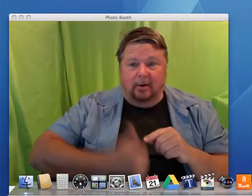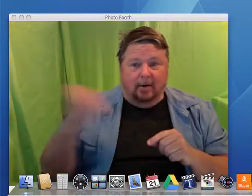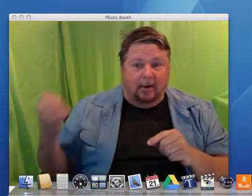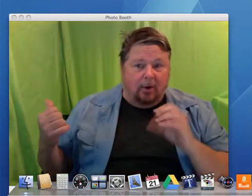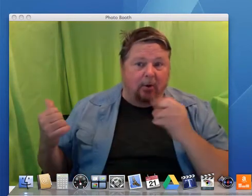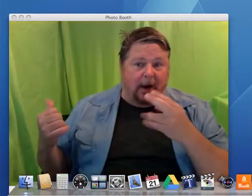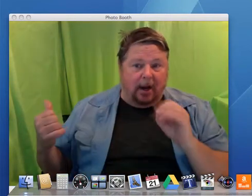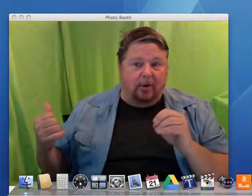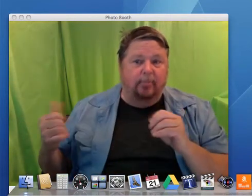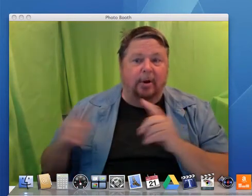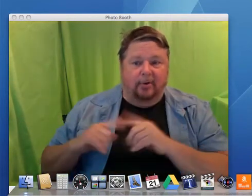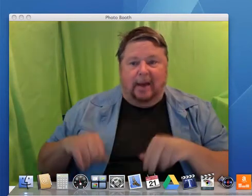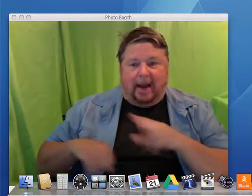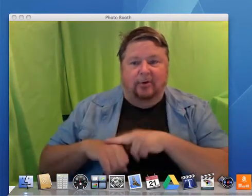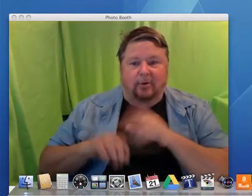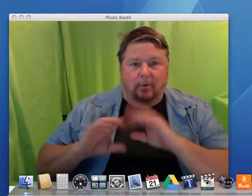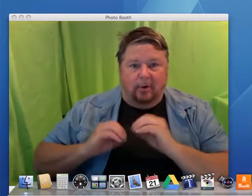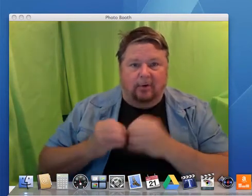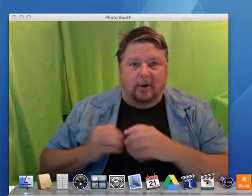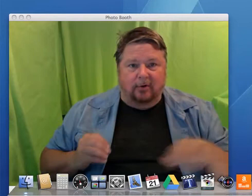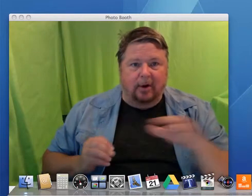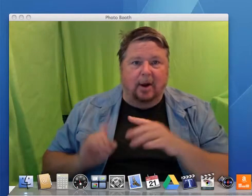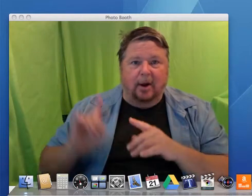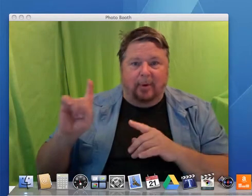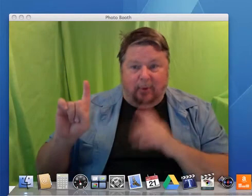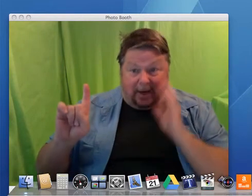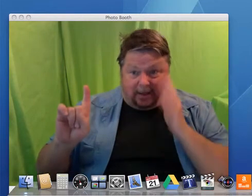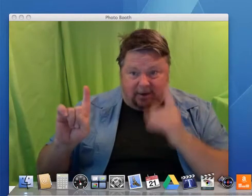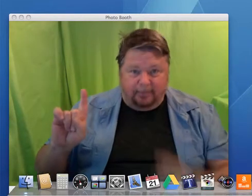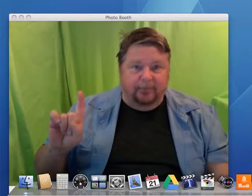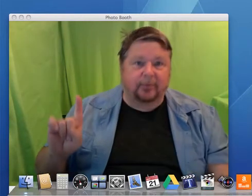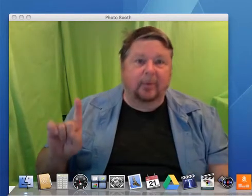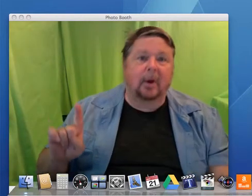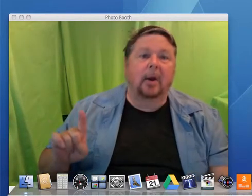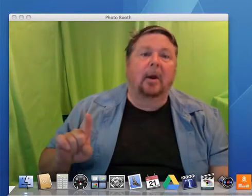in Ohio, but it's a national organization. But we'll get there.